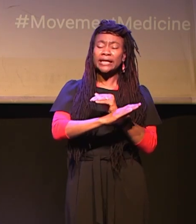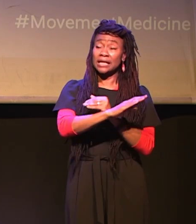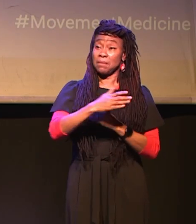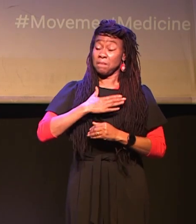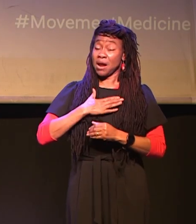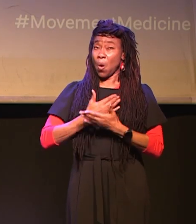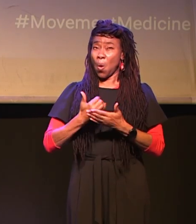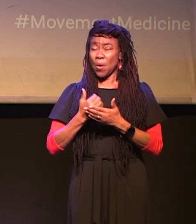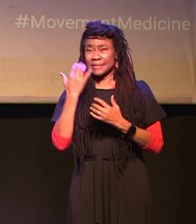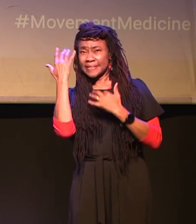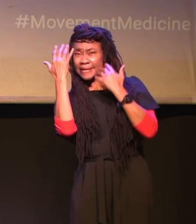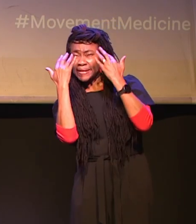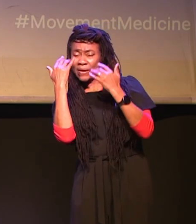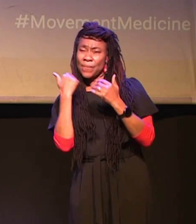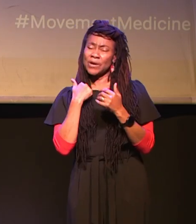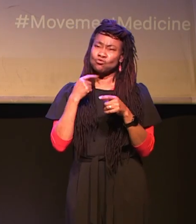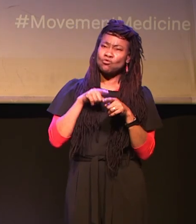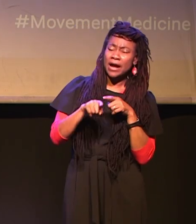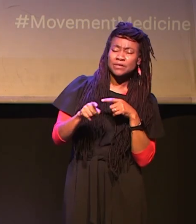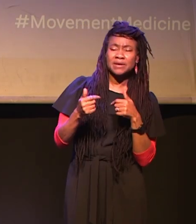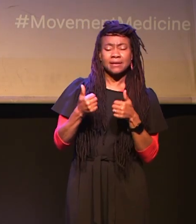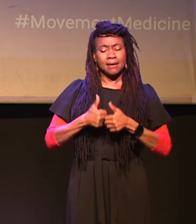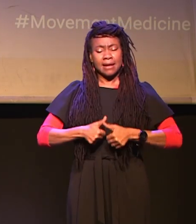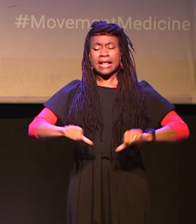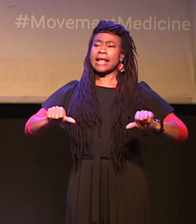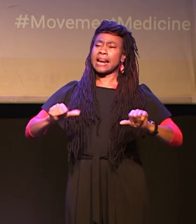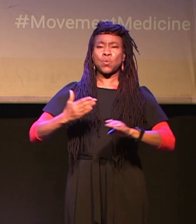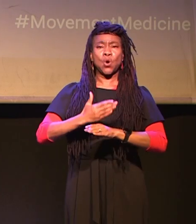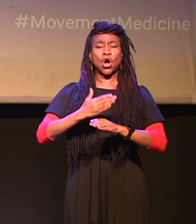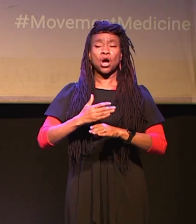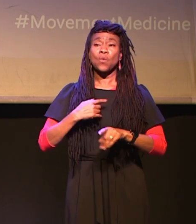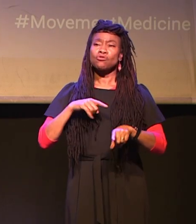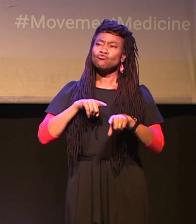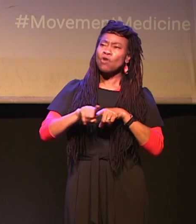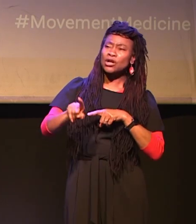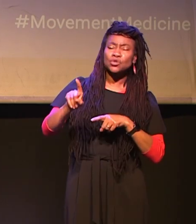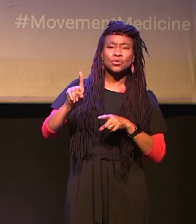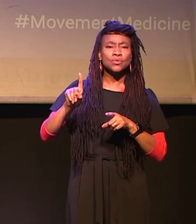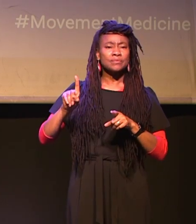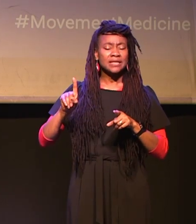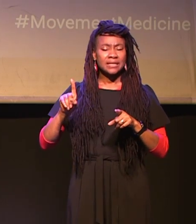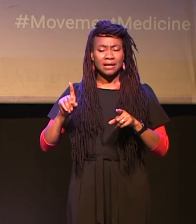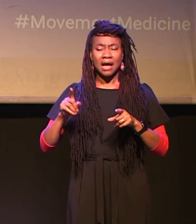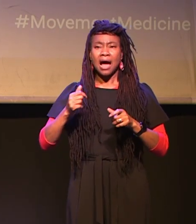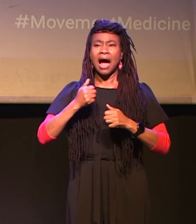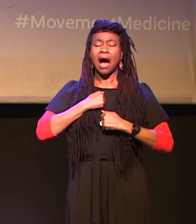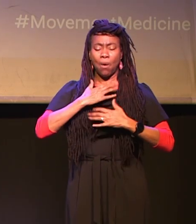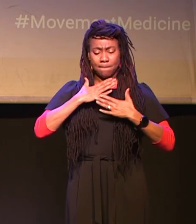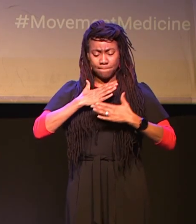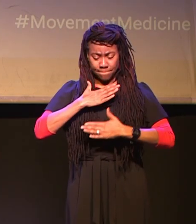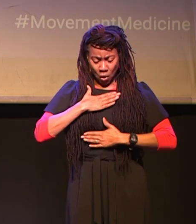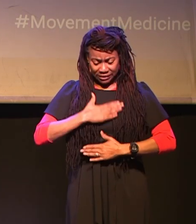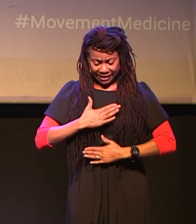be in healing work, we're trying to be in a relationship with reclaiming our bodies, etc., and